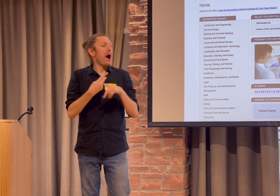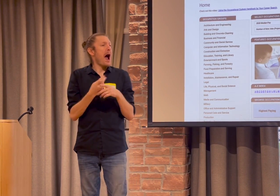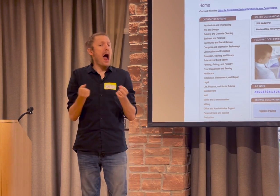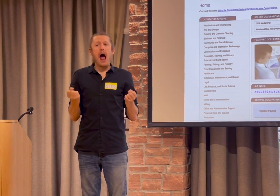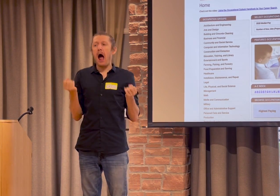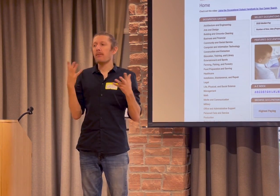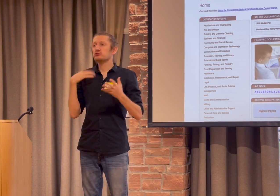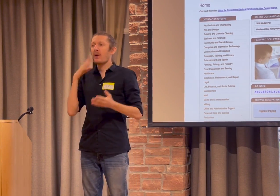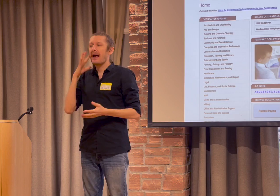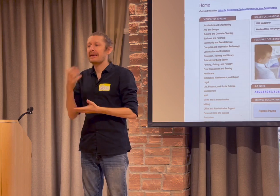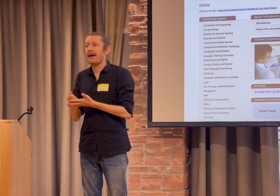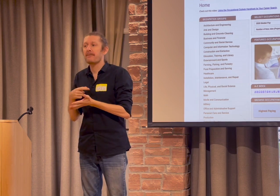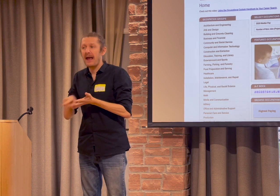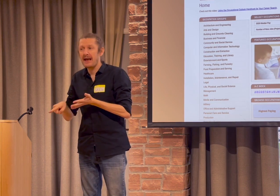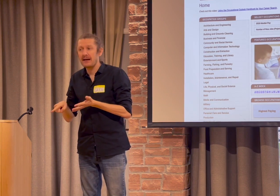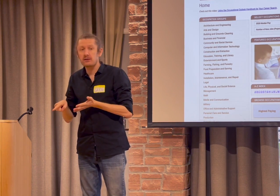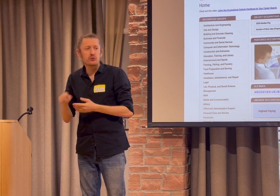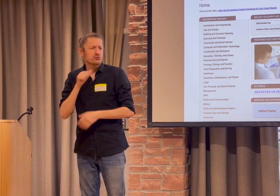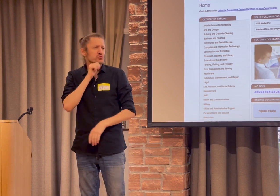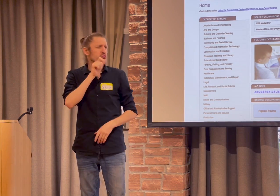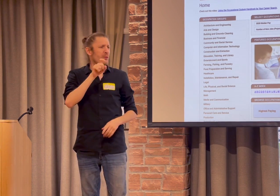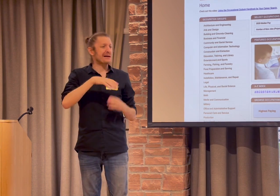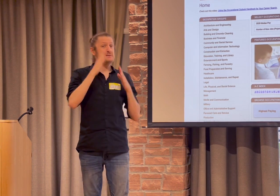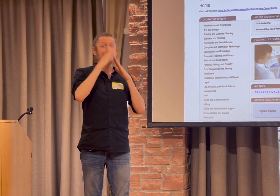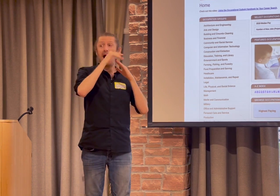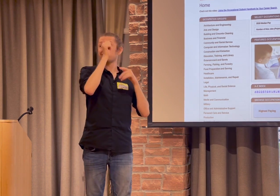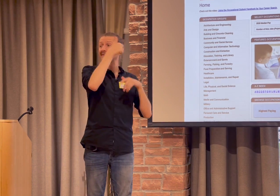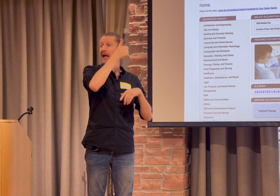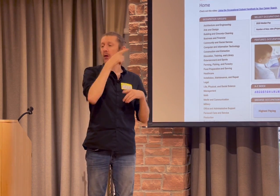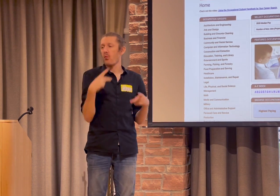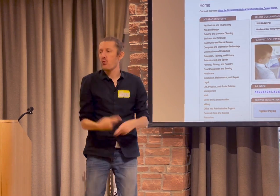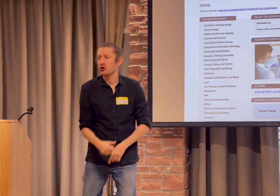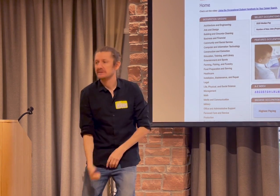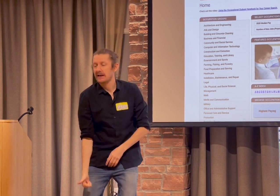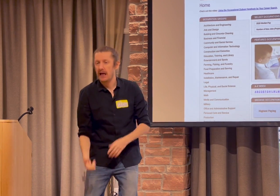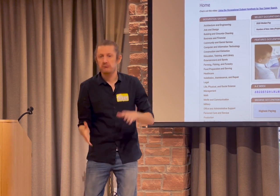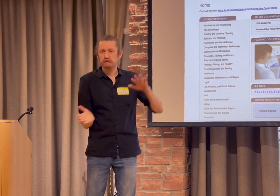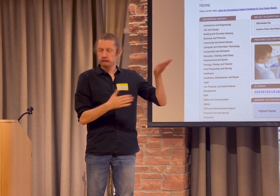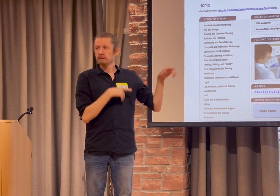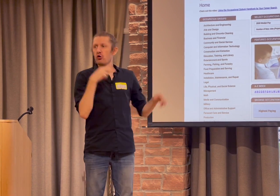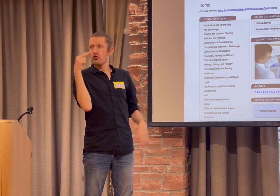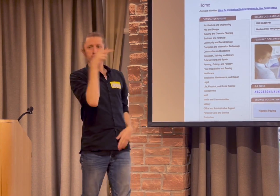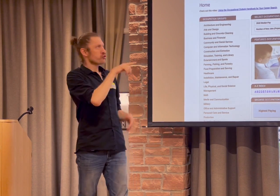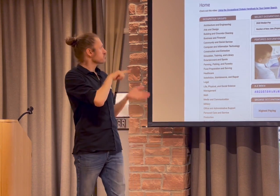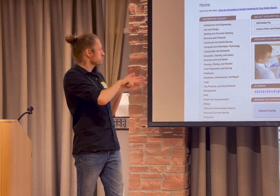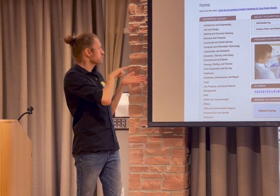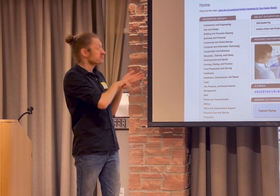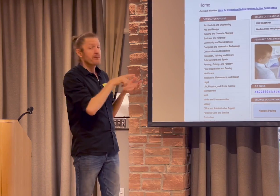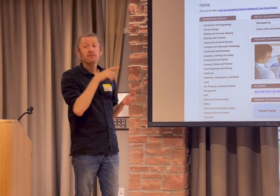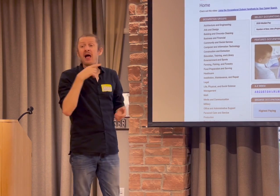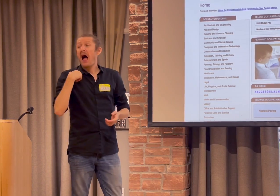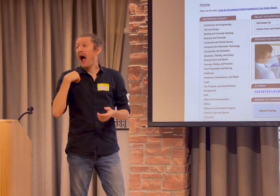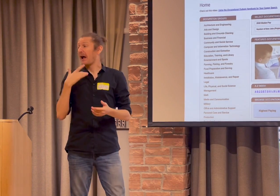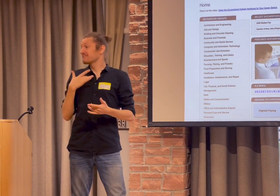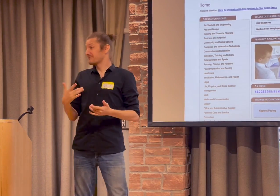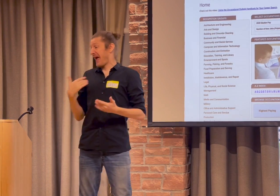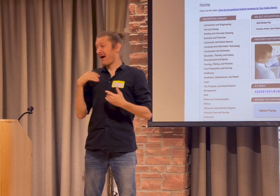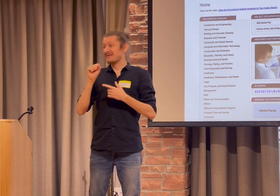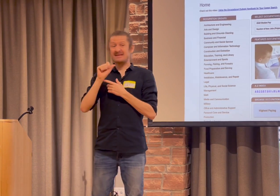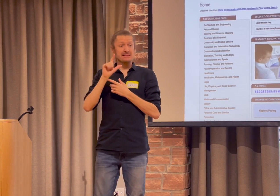specific job, a specific major, a specific field, and figure out how much it pays. Is it in the top 10? Is it in the bottom 10? Or is it somewhere